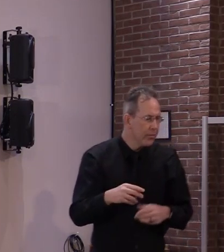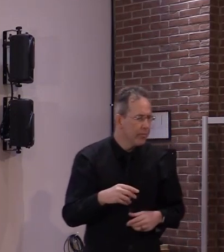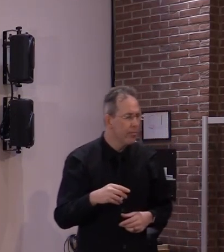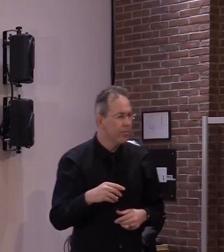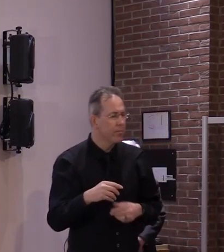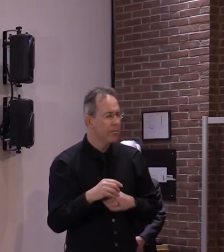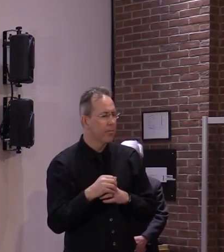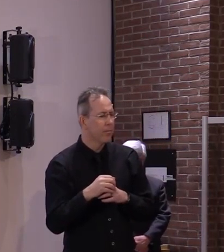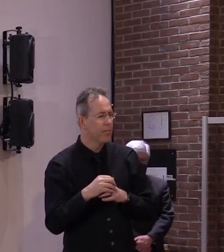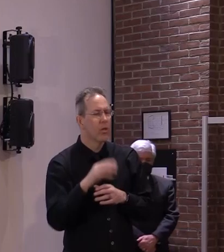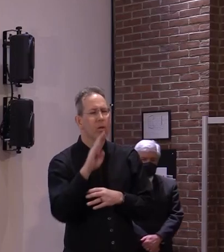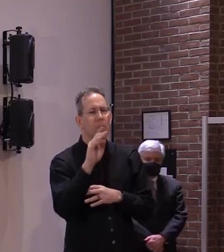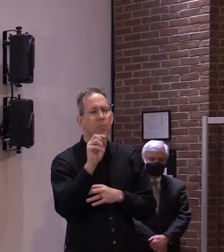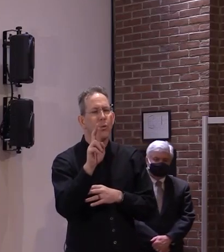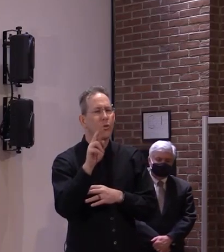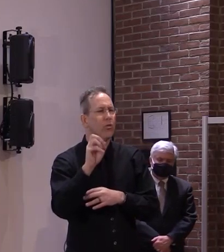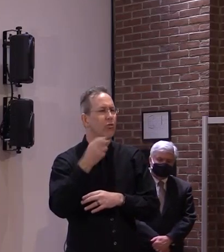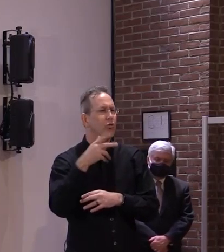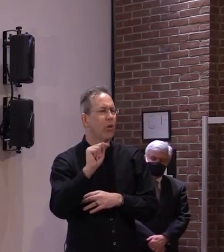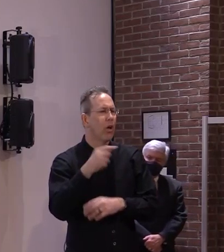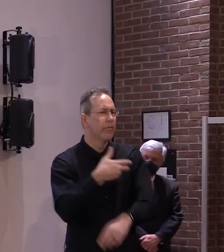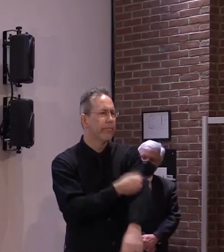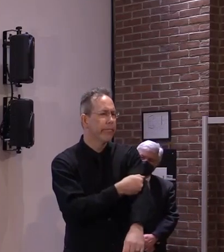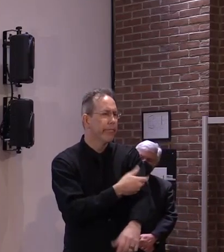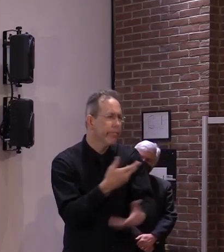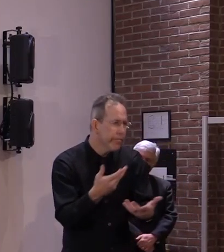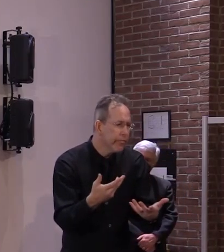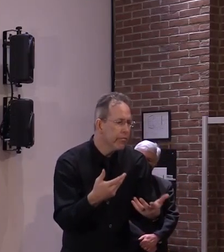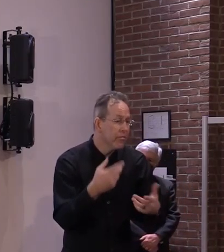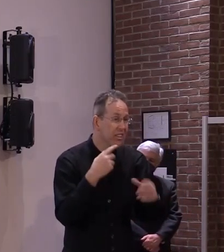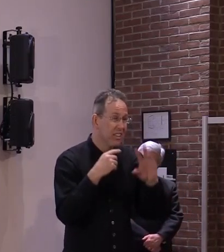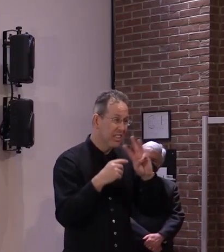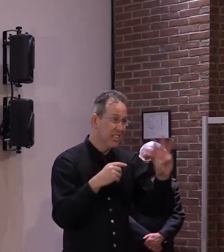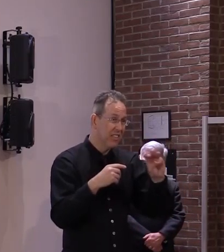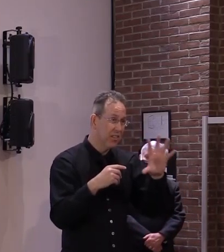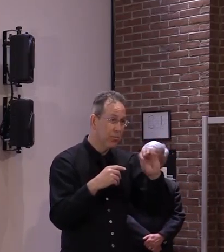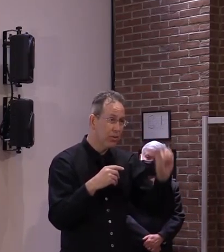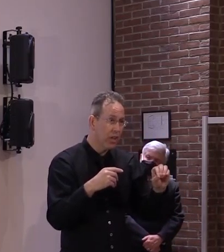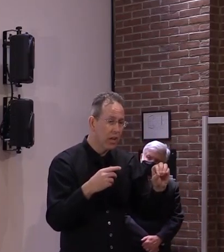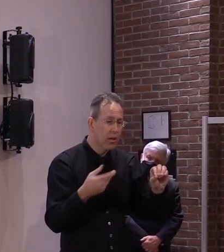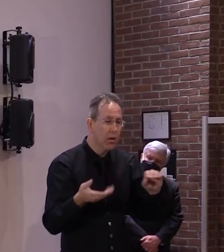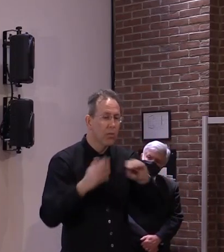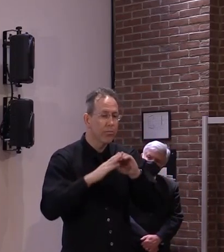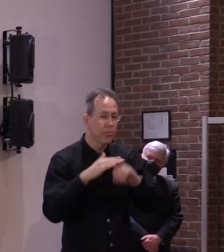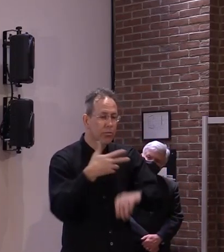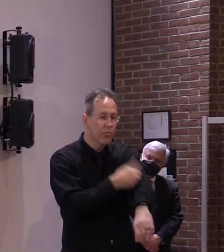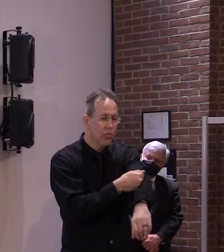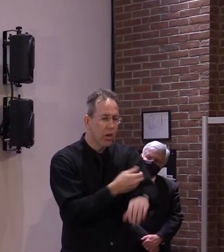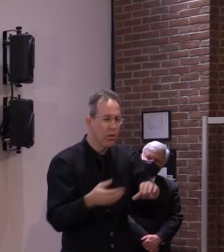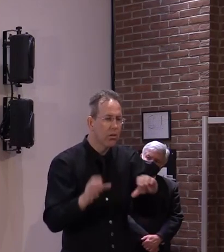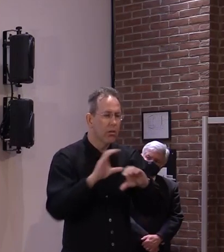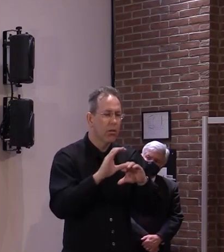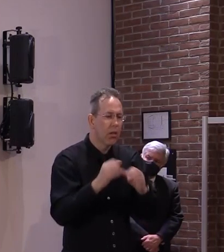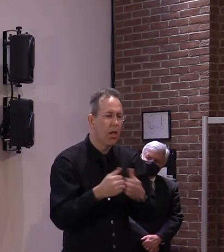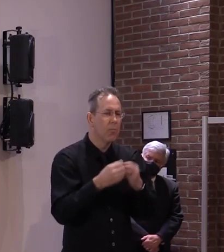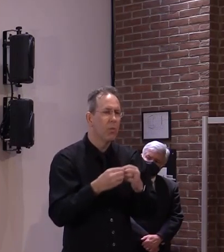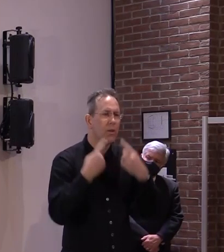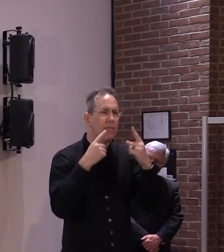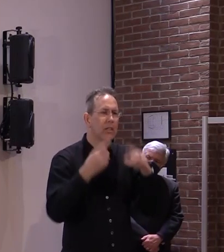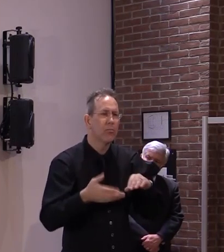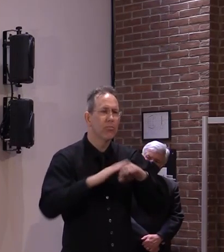efficacy. But as well, I mean, we have to think about, again, if it prevents you from hospitalization